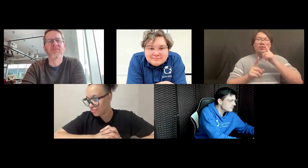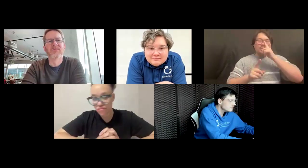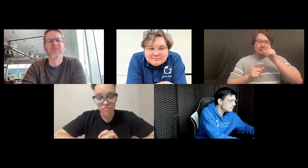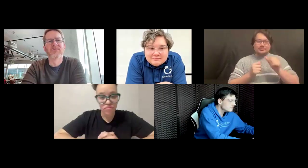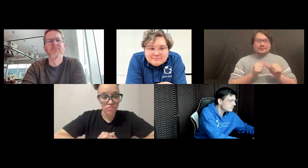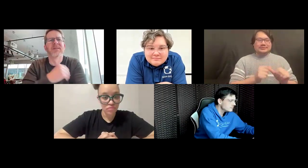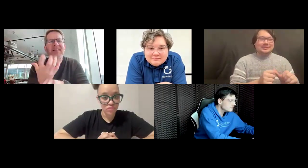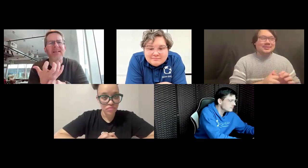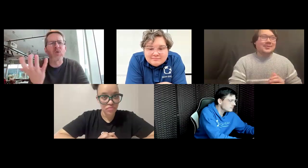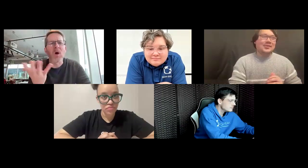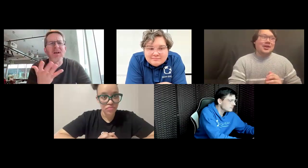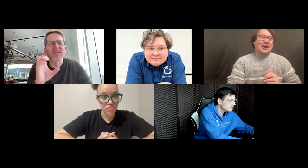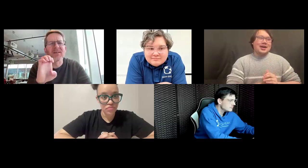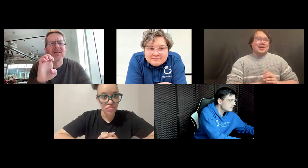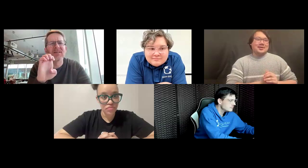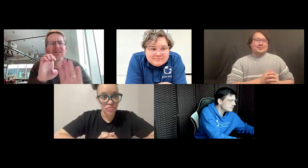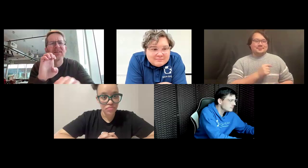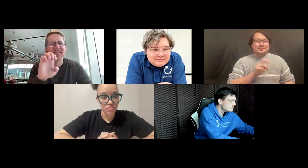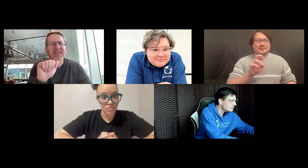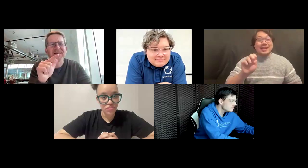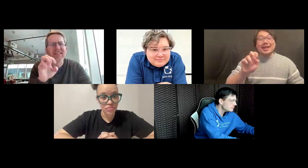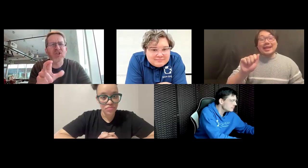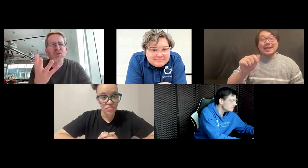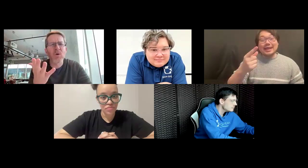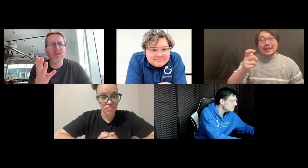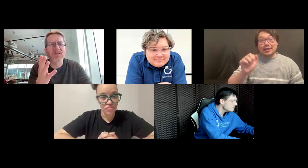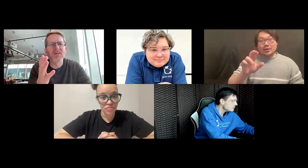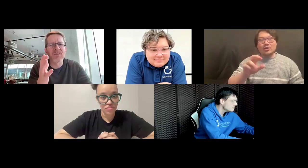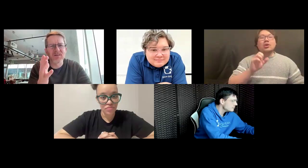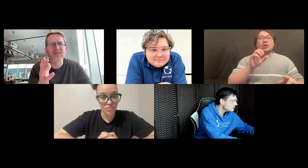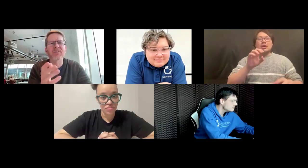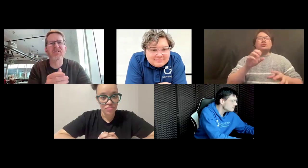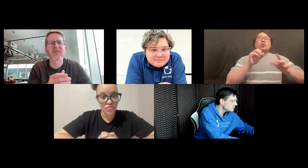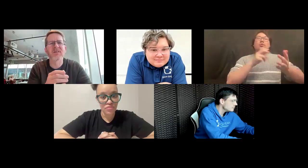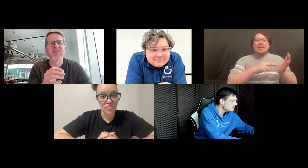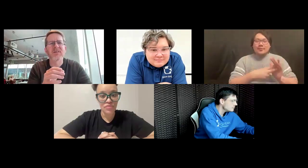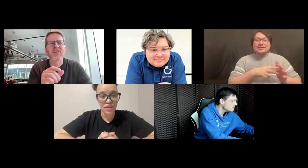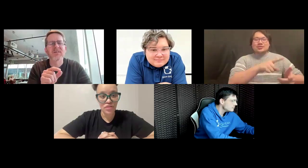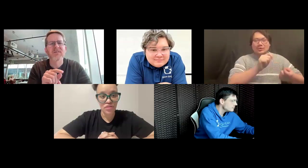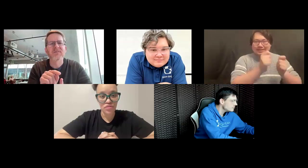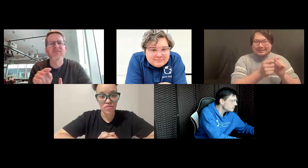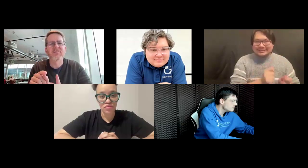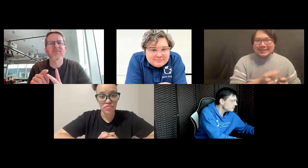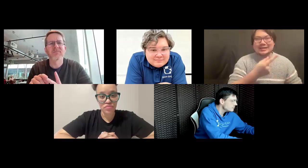And it was helpful when we did make those modifications. Sorry, what Yeah, were can you you? saying? Eager?